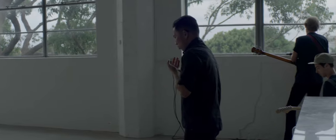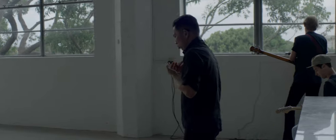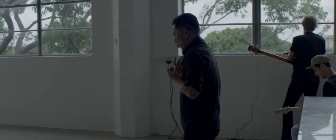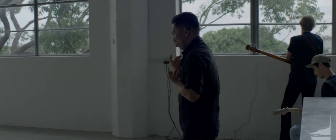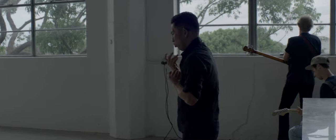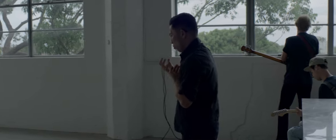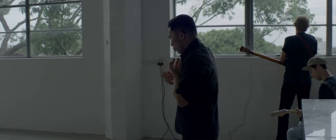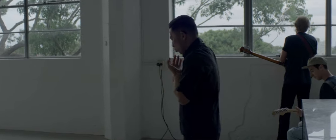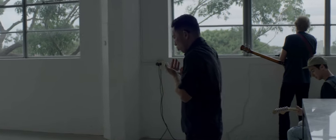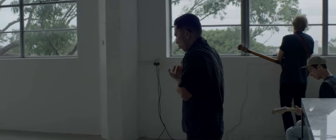And this fire I feel,